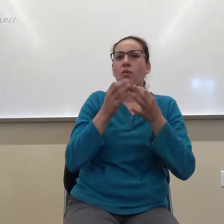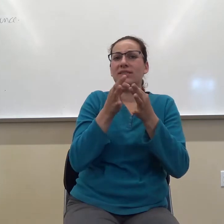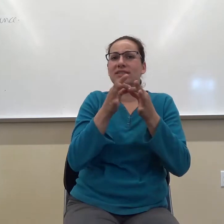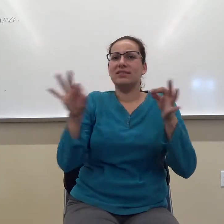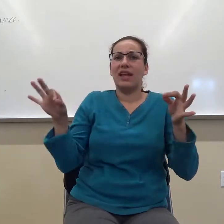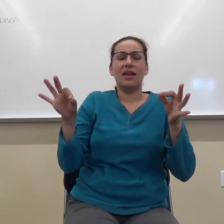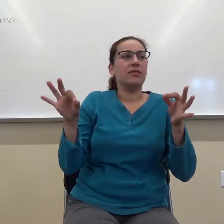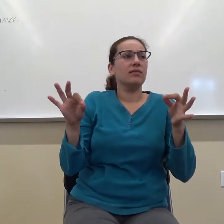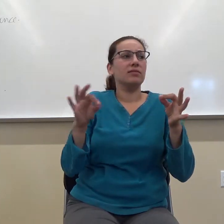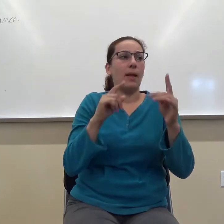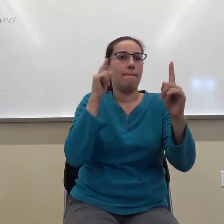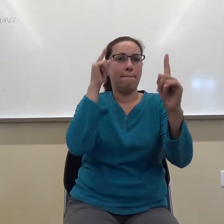words?